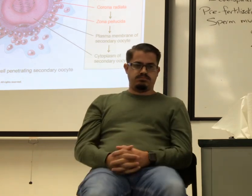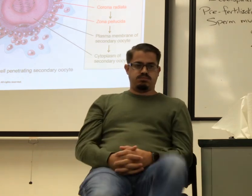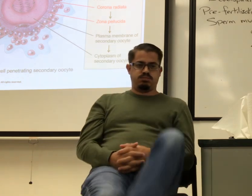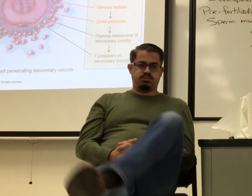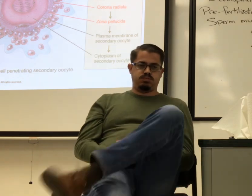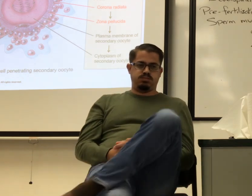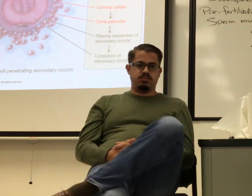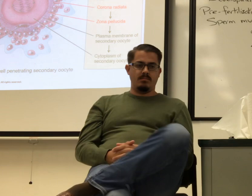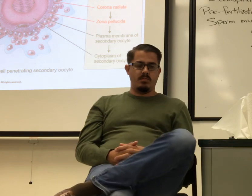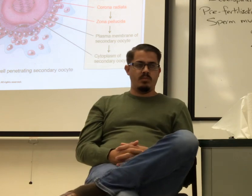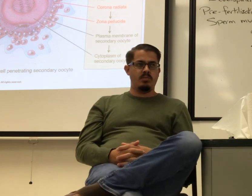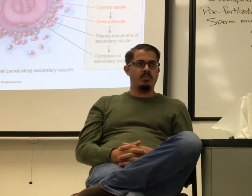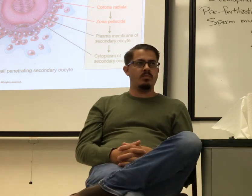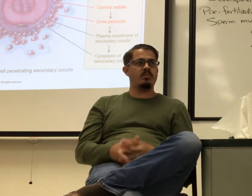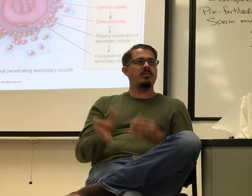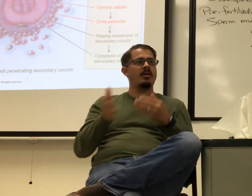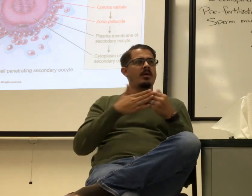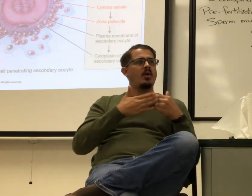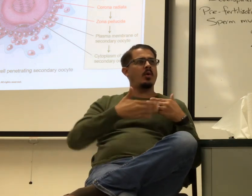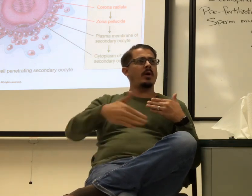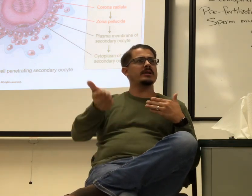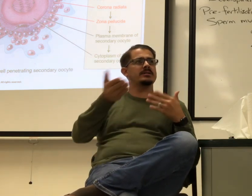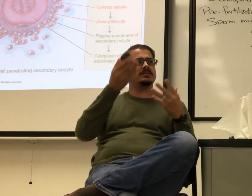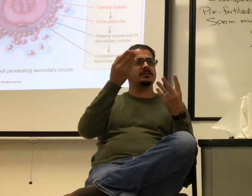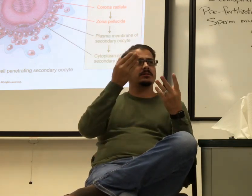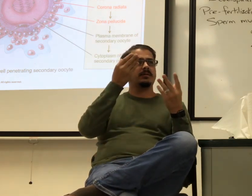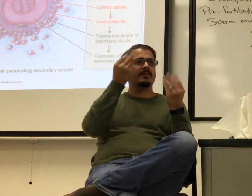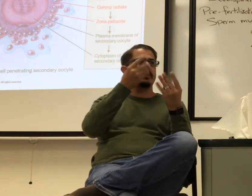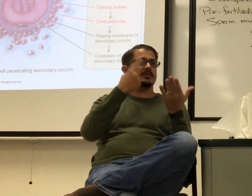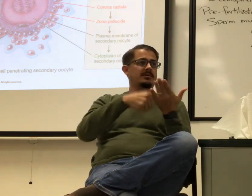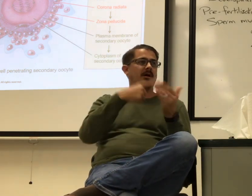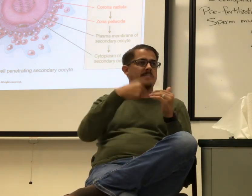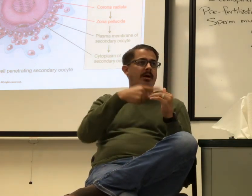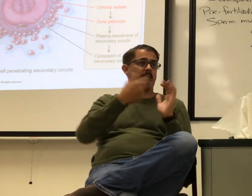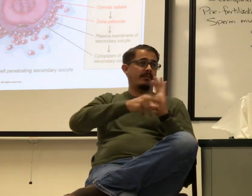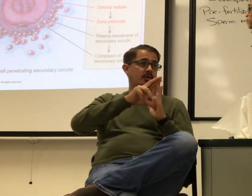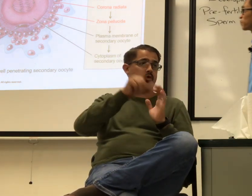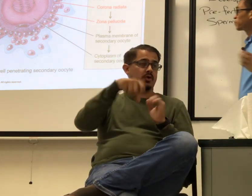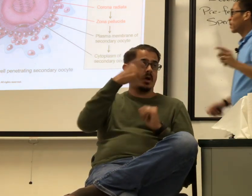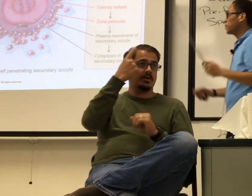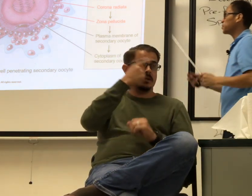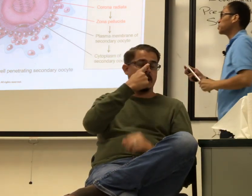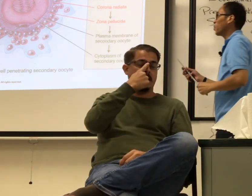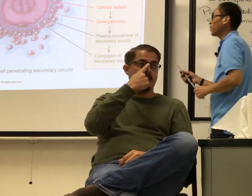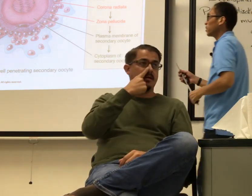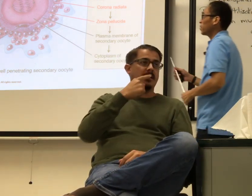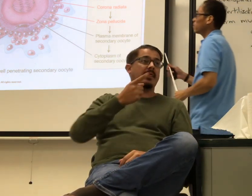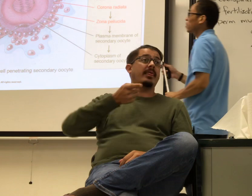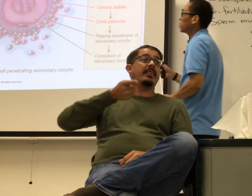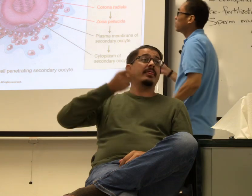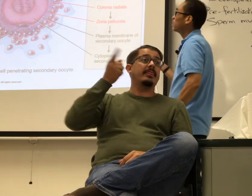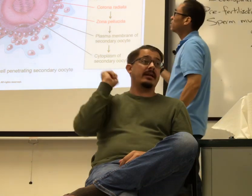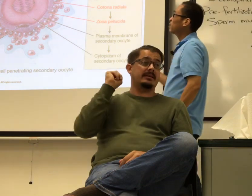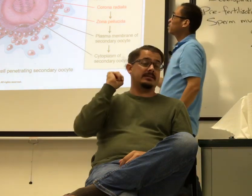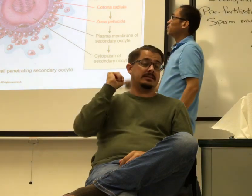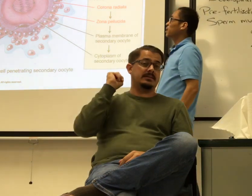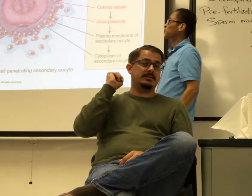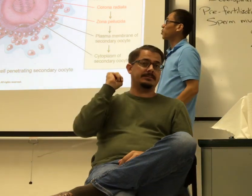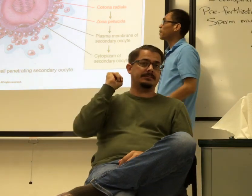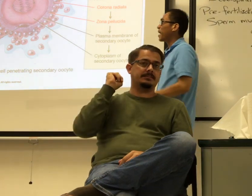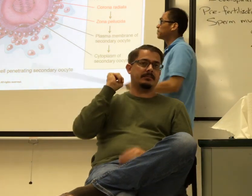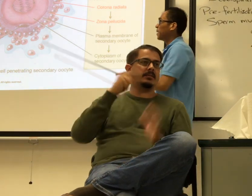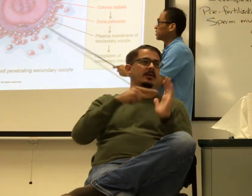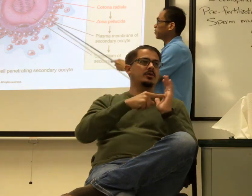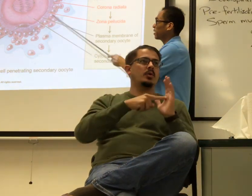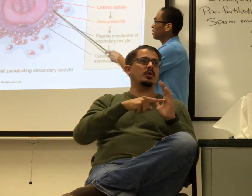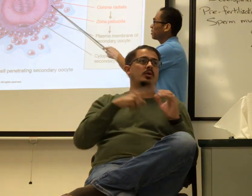Okay. Now the rest of the information here we've talked about. To review, you should understand. This is showing you a